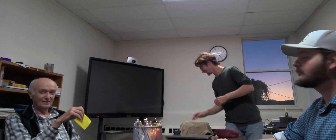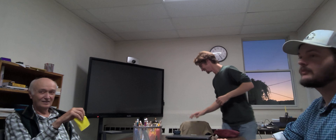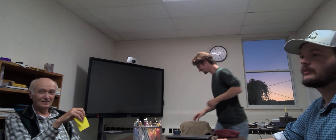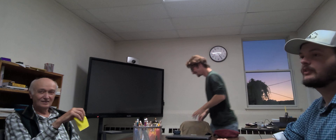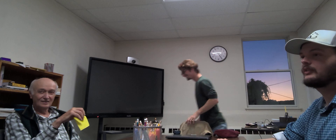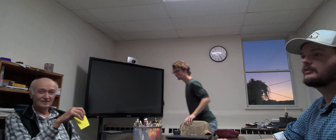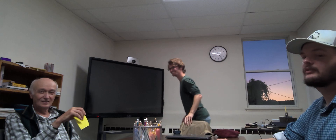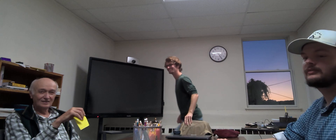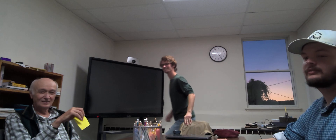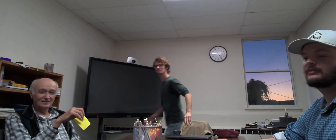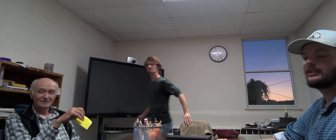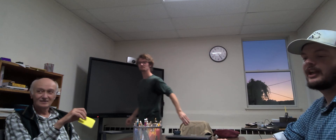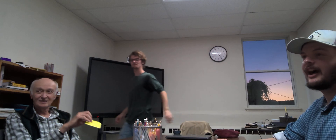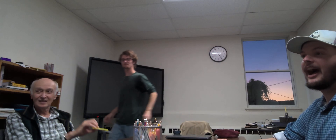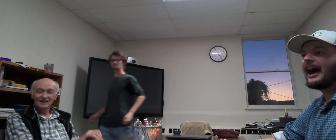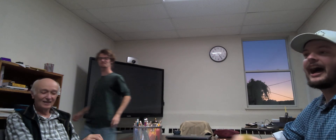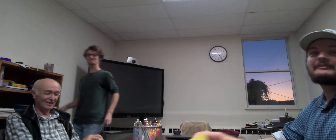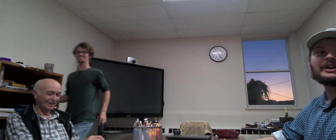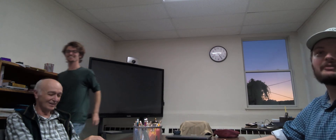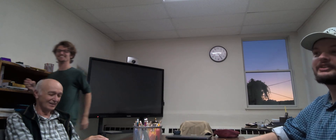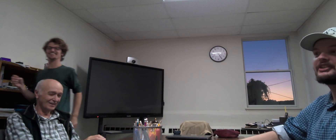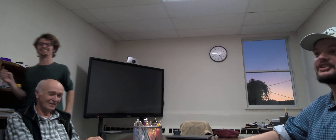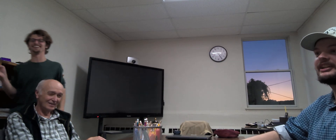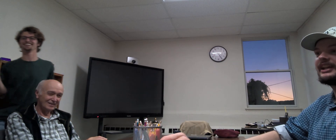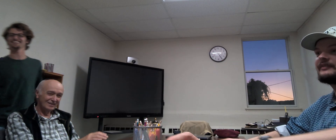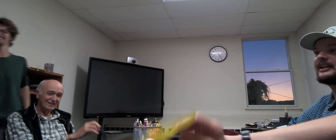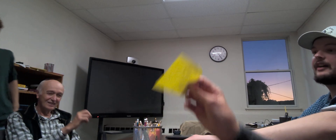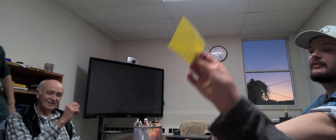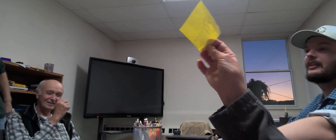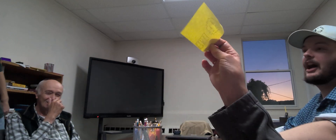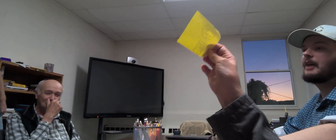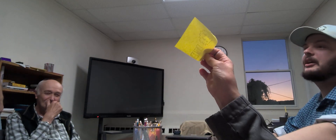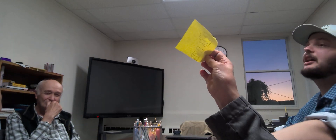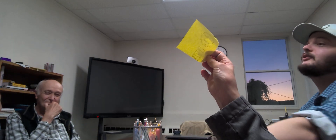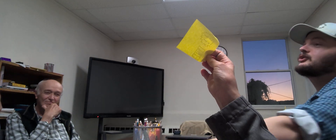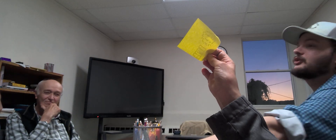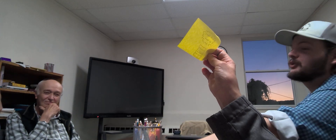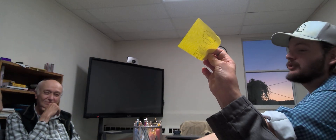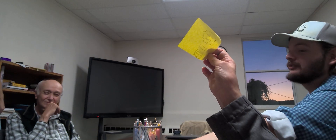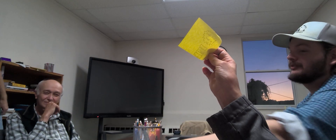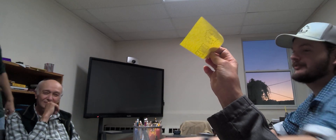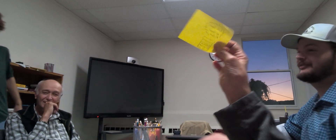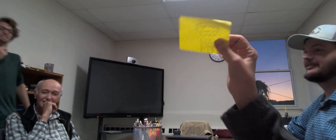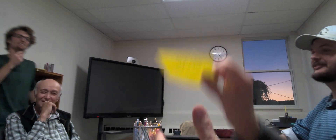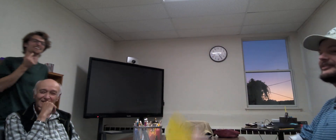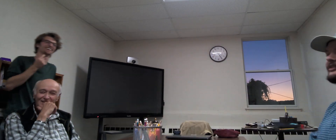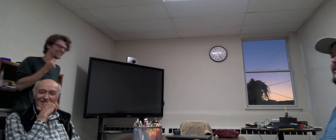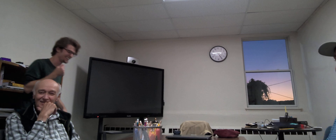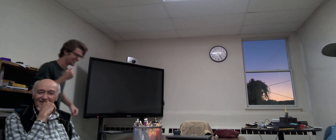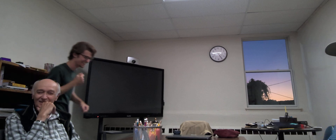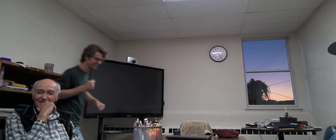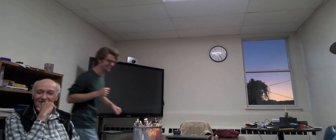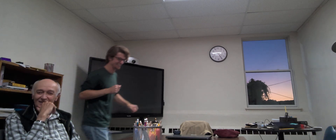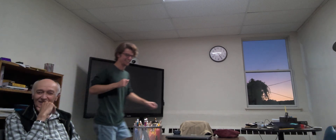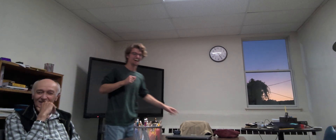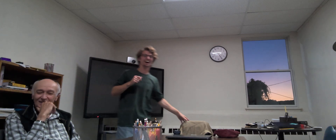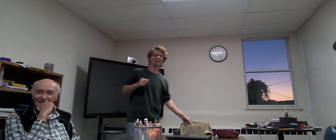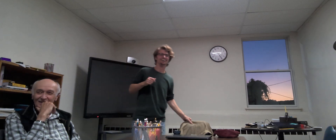No, that's not gonna help me. Nobody I wants might to have been help listening, and I might have. Alright, I might have your solution. me. Let's see. You got